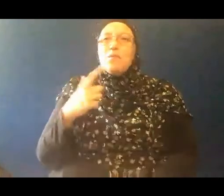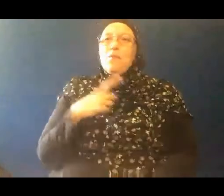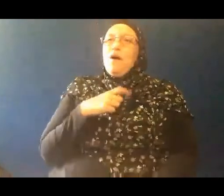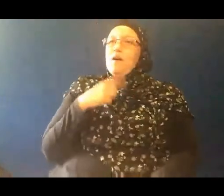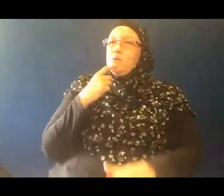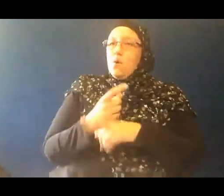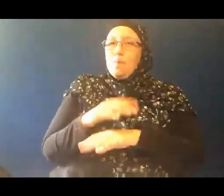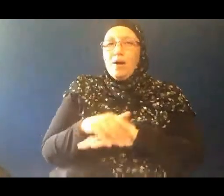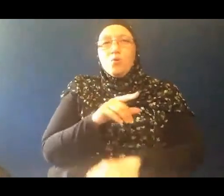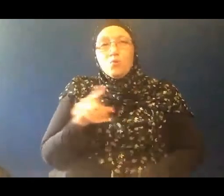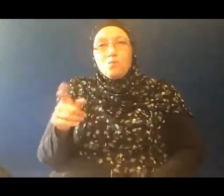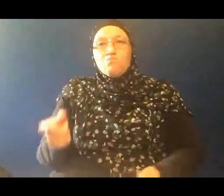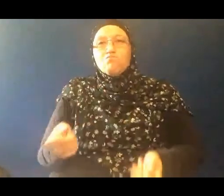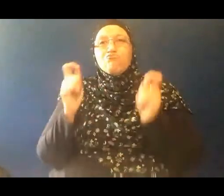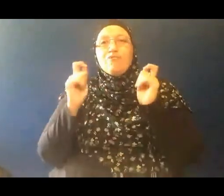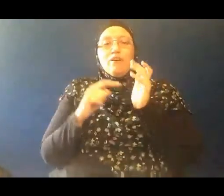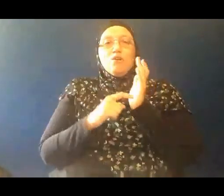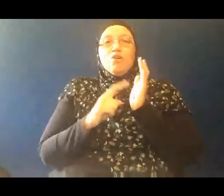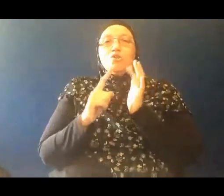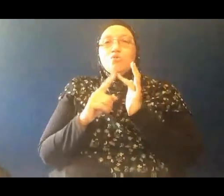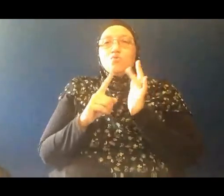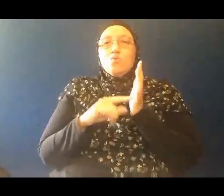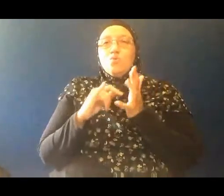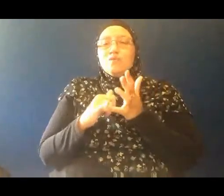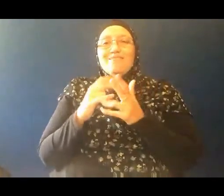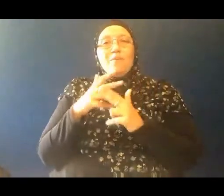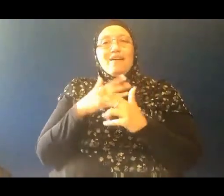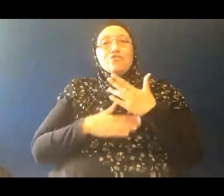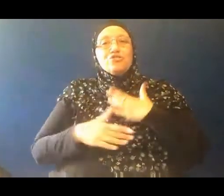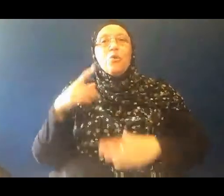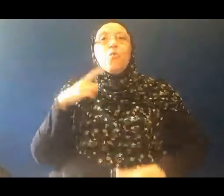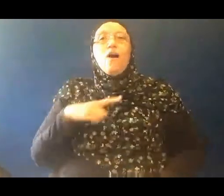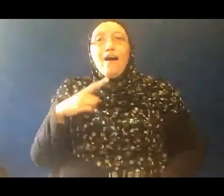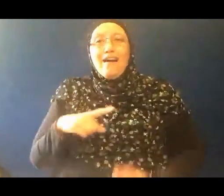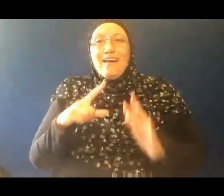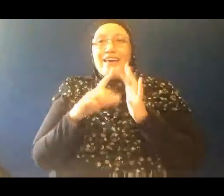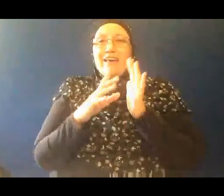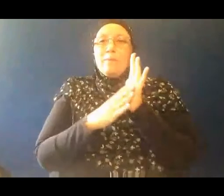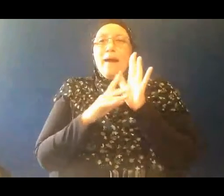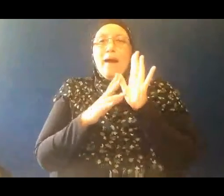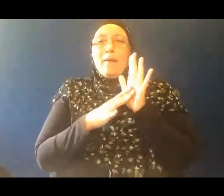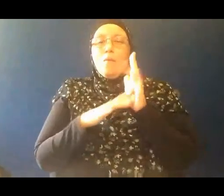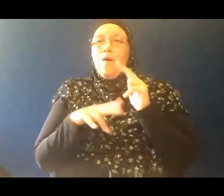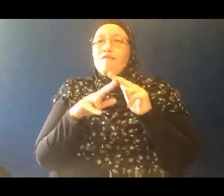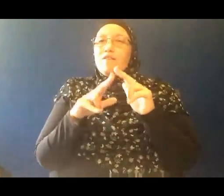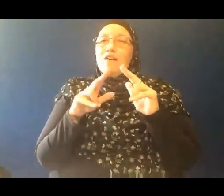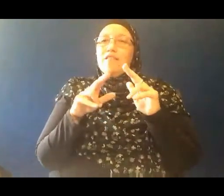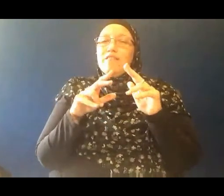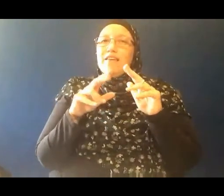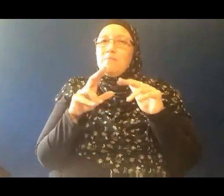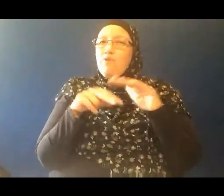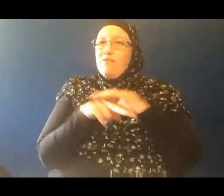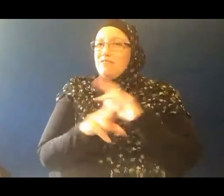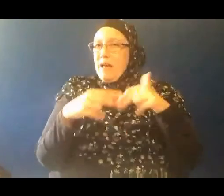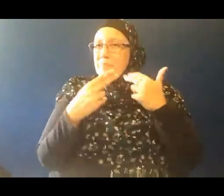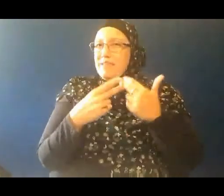tools of patience to you, because the Imams of Ahlul Bayt have said patience, a very vivid, clear example of